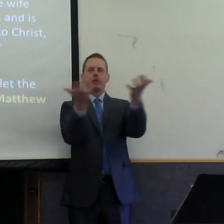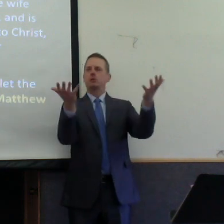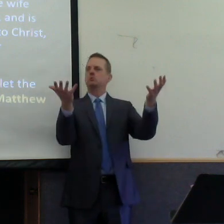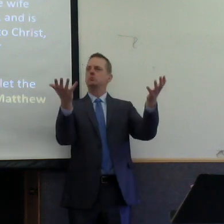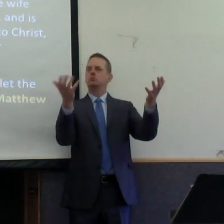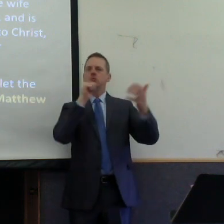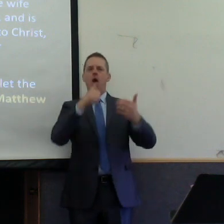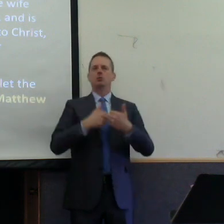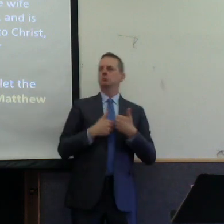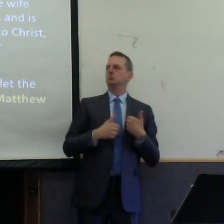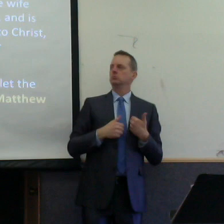The share of